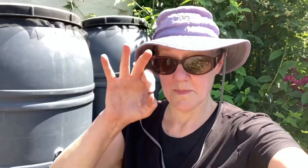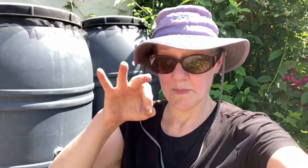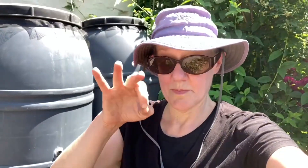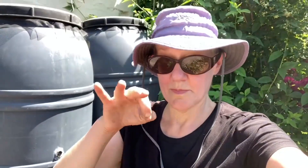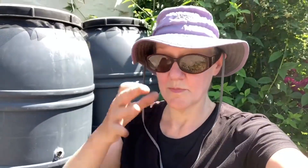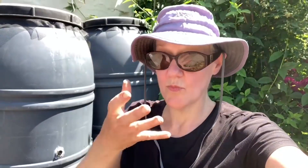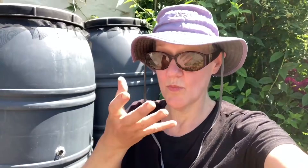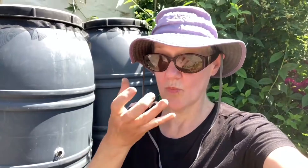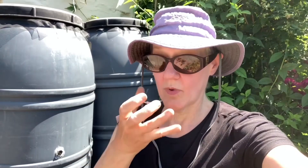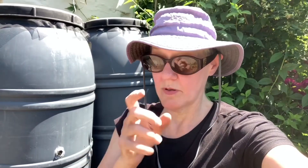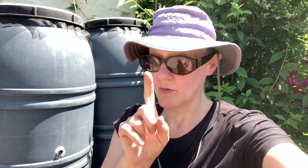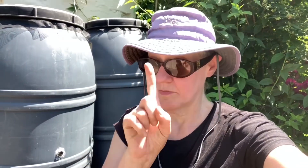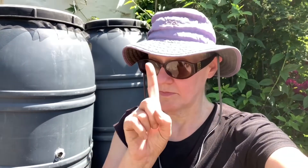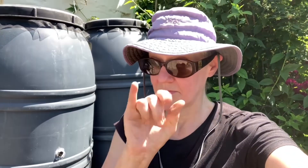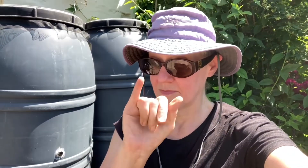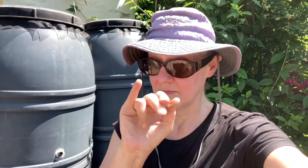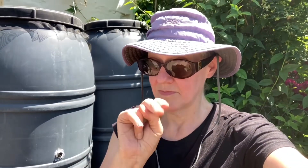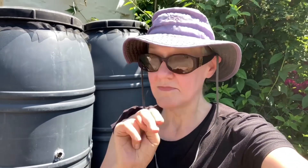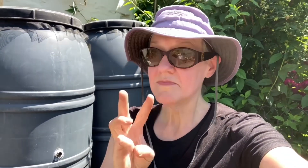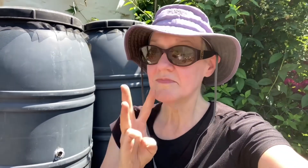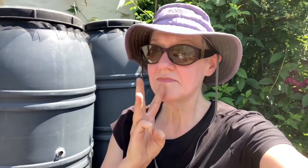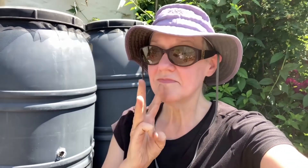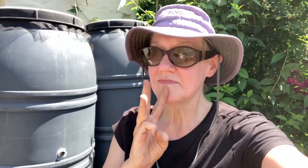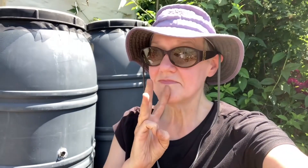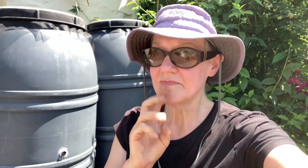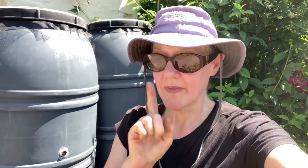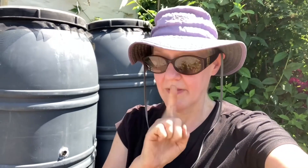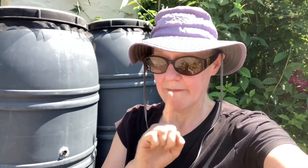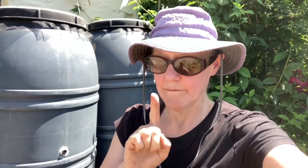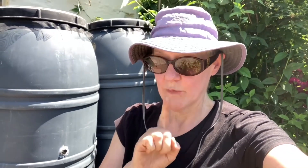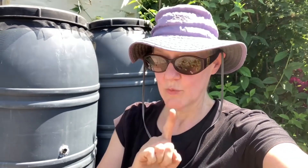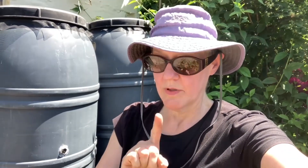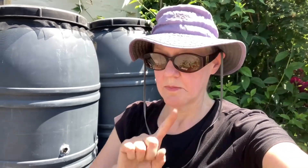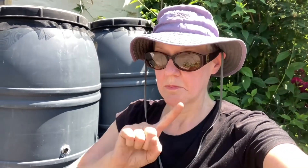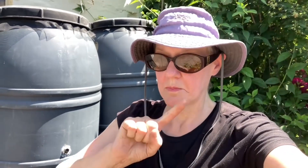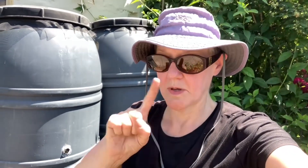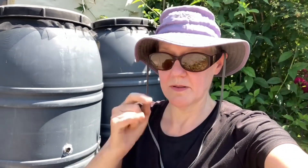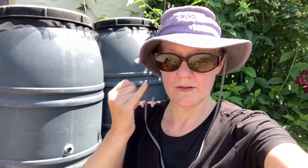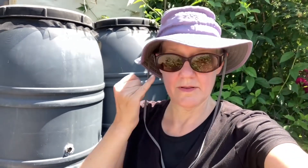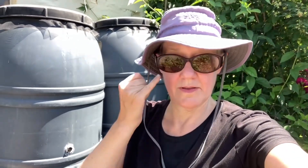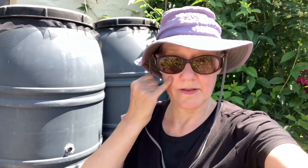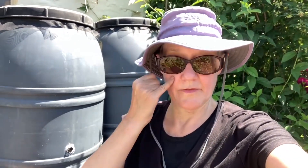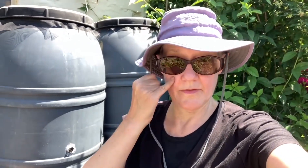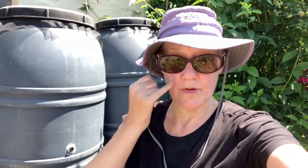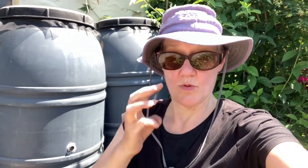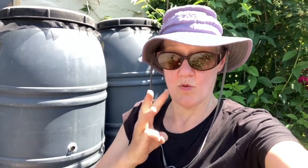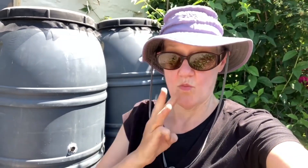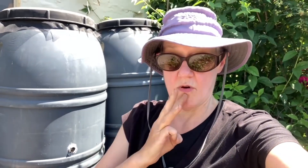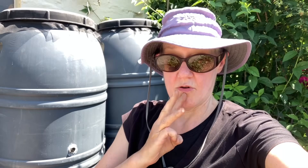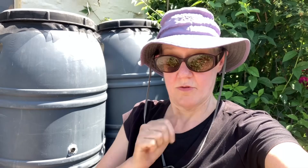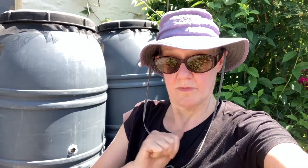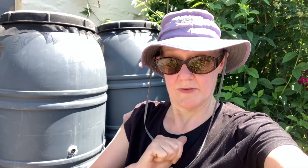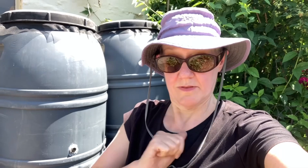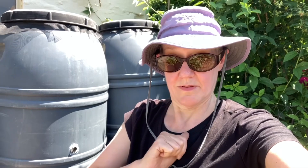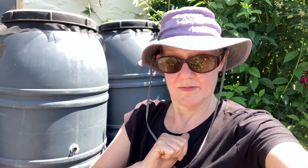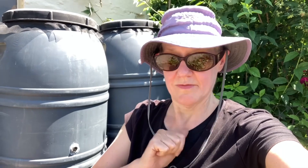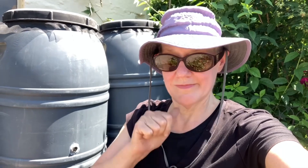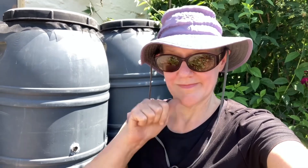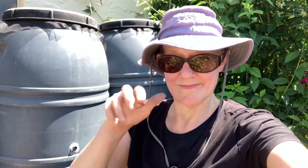Now, peppers want an inch of water every week, but if I'm watering